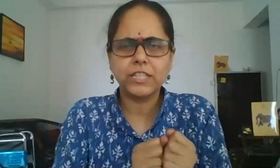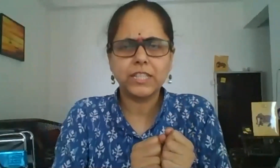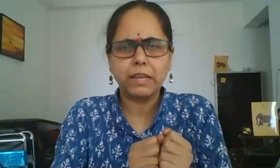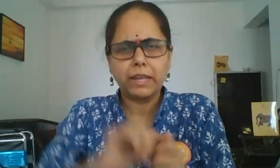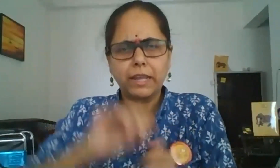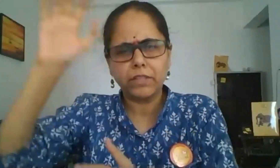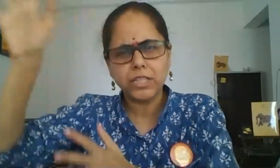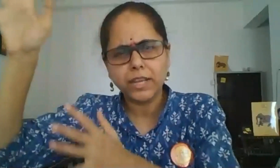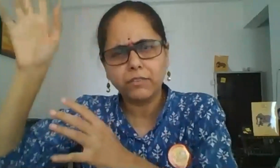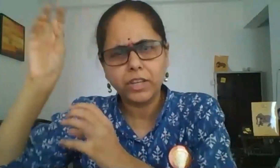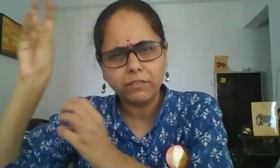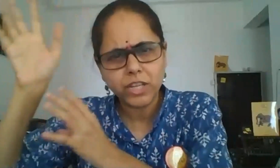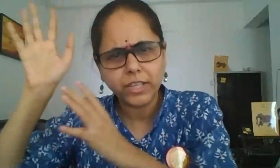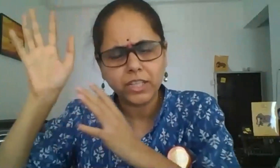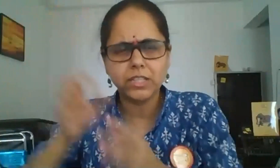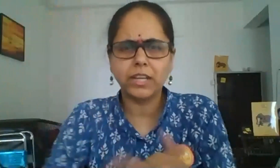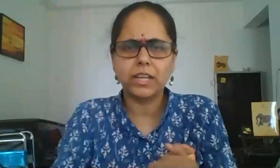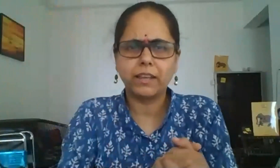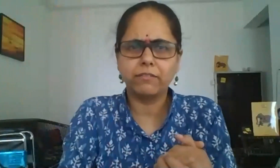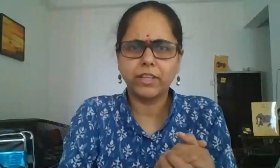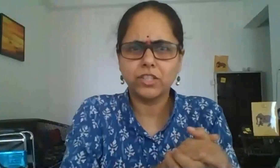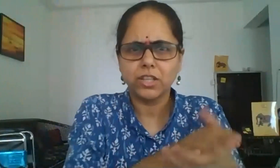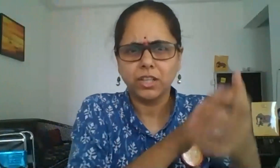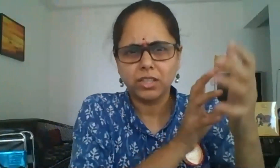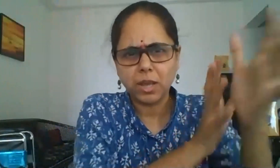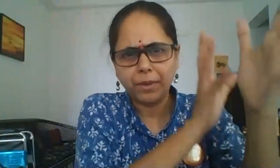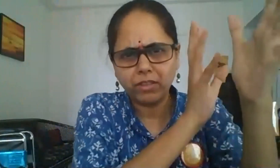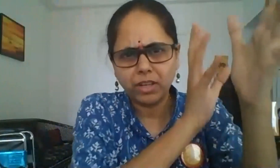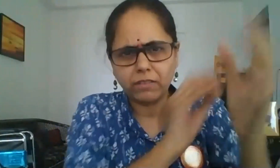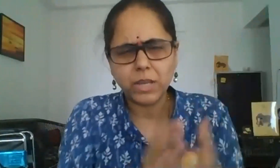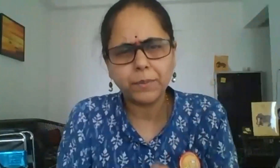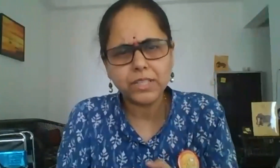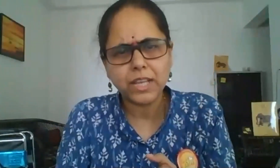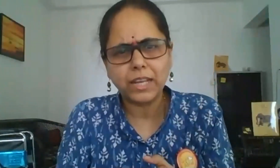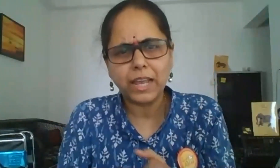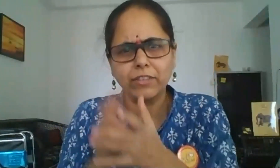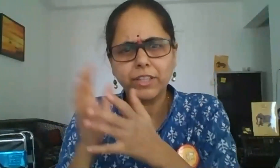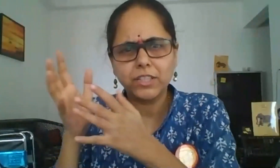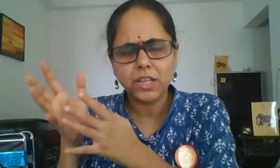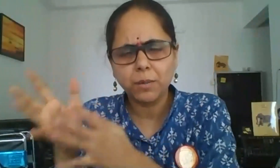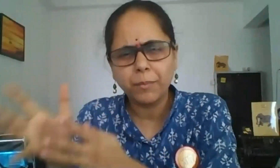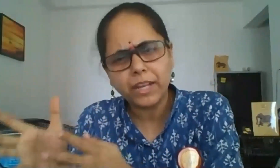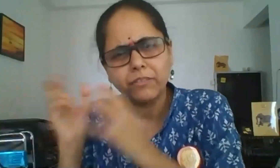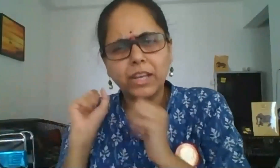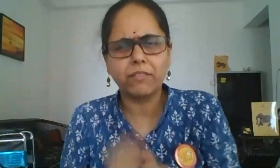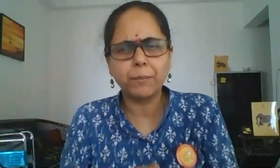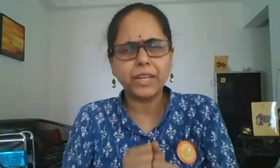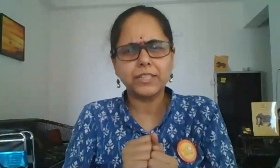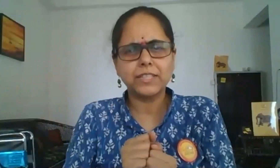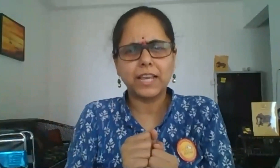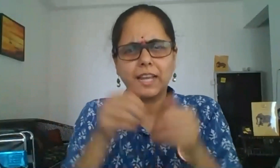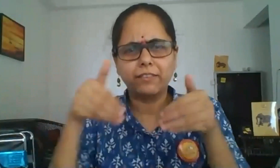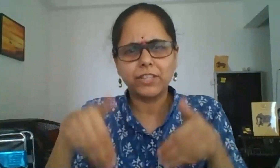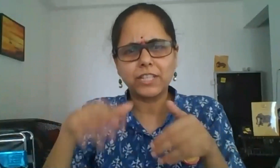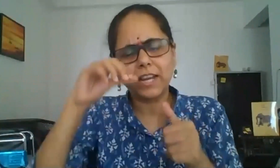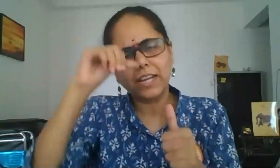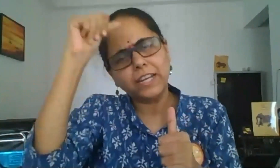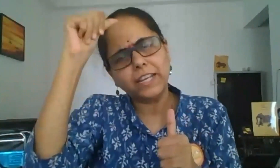sign language, China will have Chinese sign language, Japan will have Japanese sign language, America will have American sign language, and India